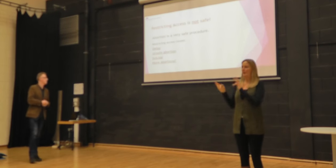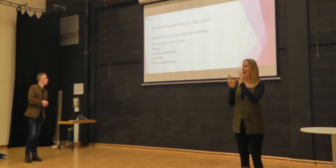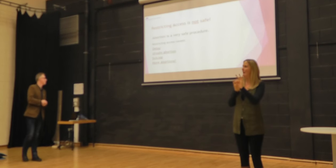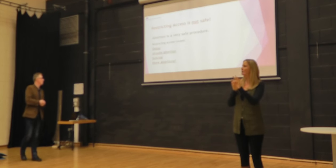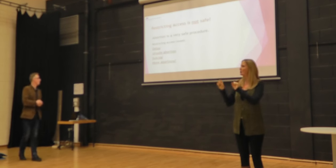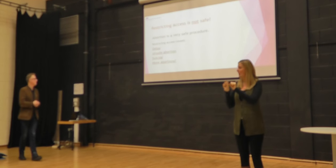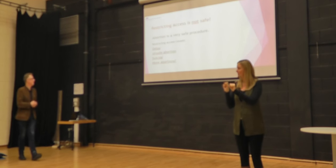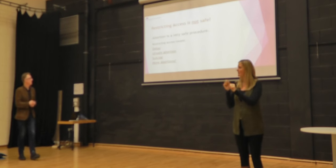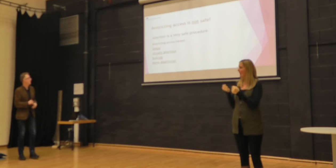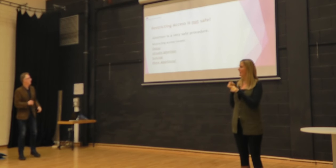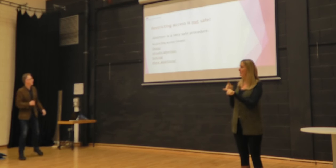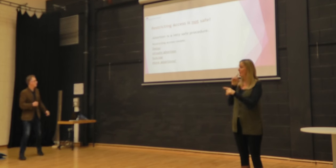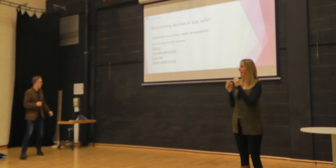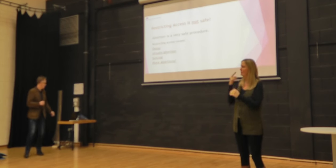also.